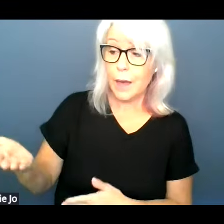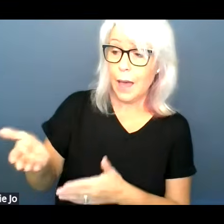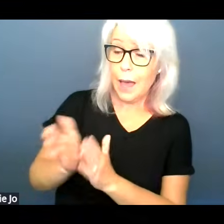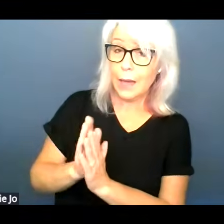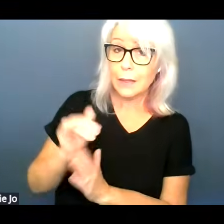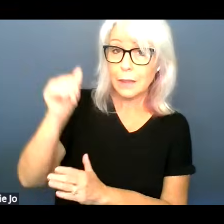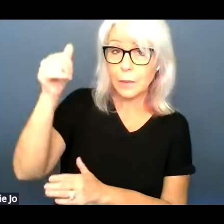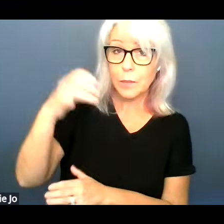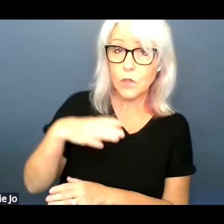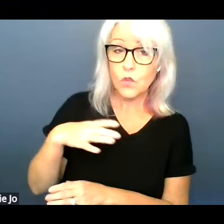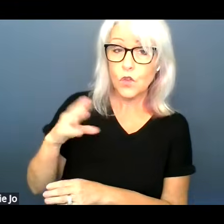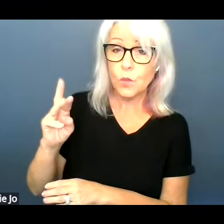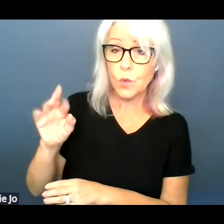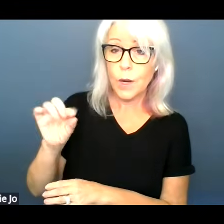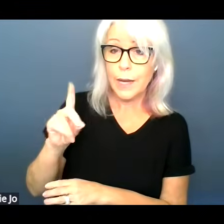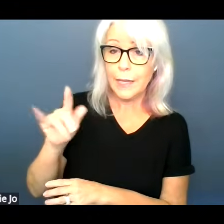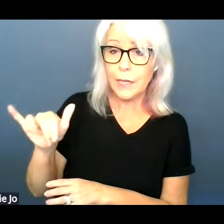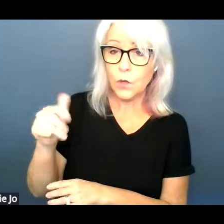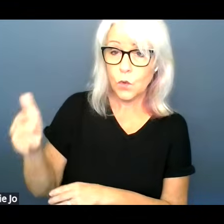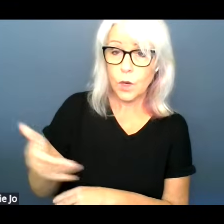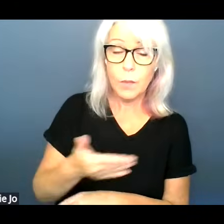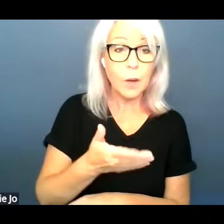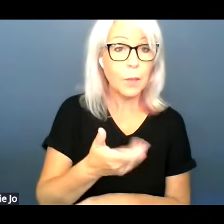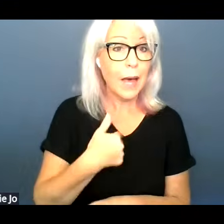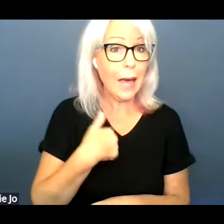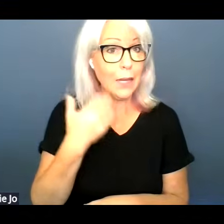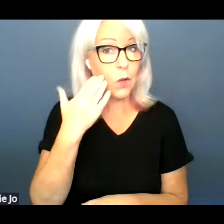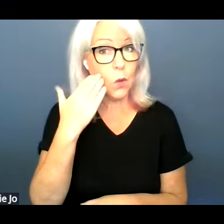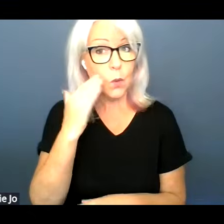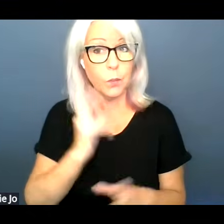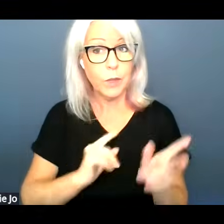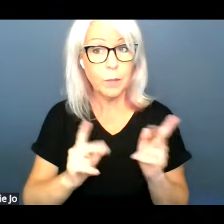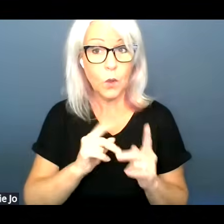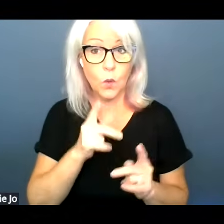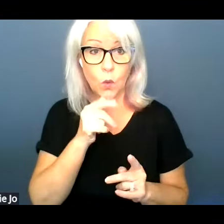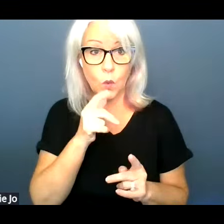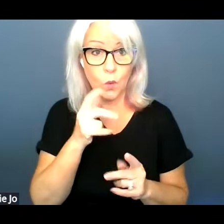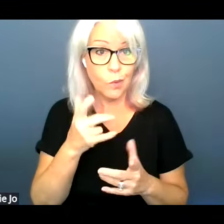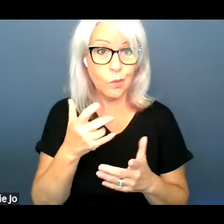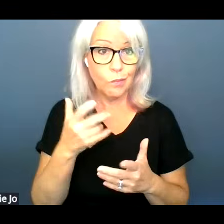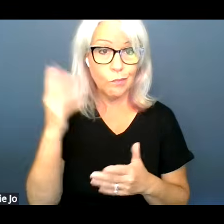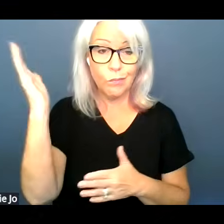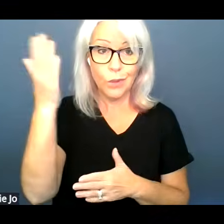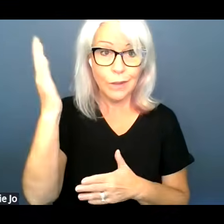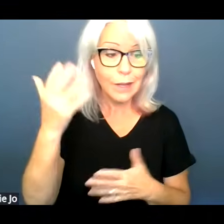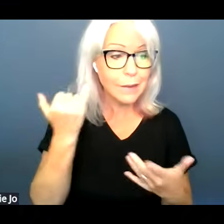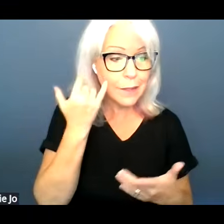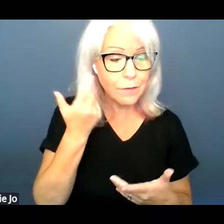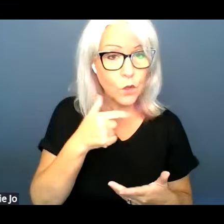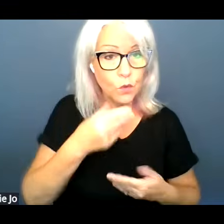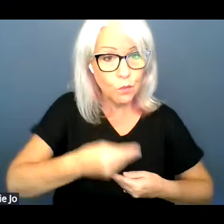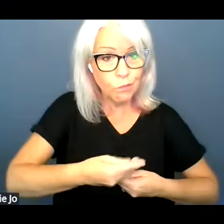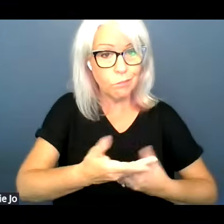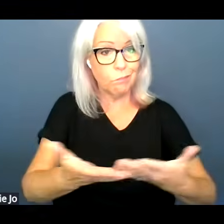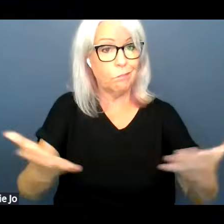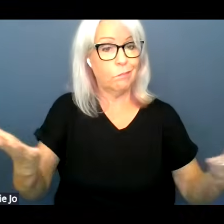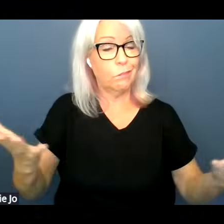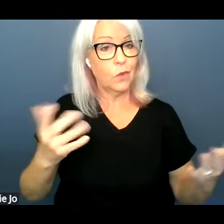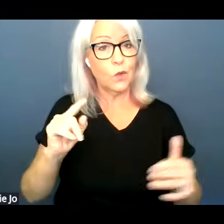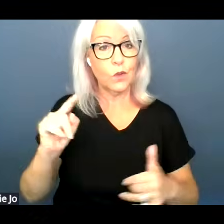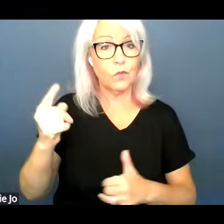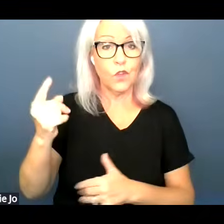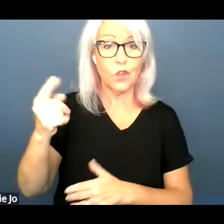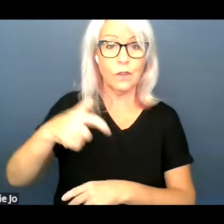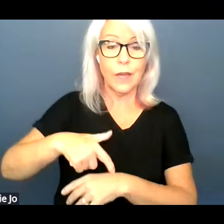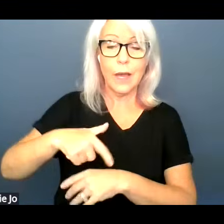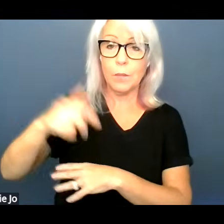know, as people who make presentations all the time, I'm just saying, if you were going to present this to people for the first time, if I were going to present this, the first